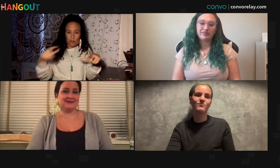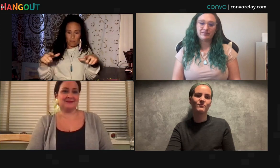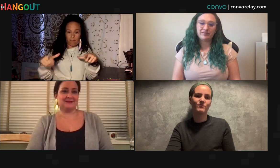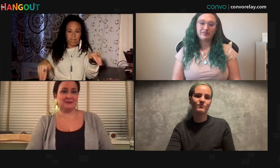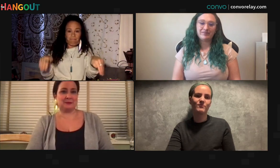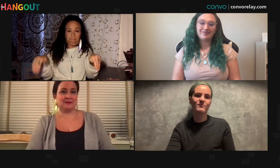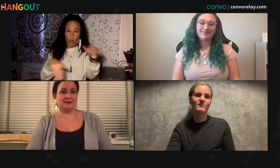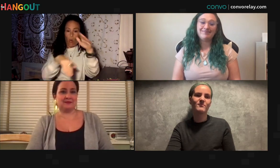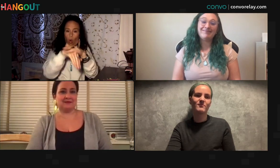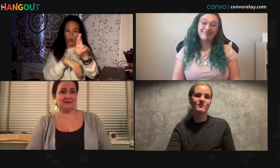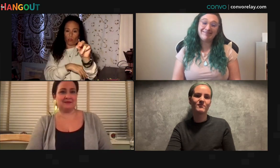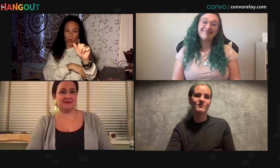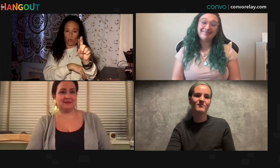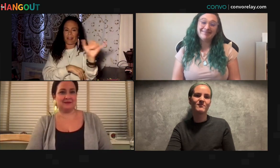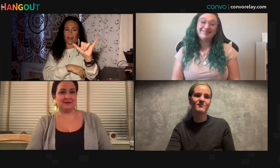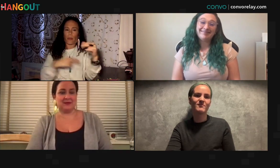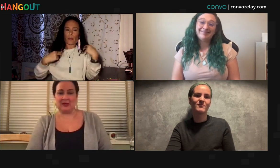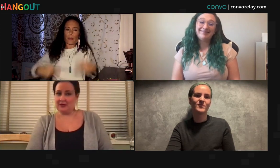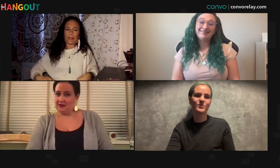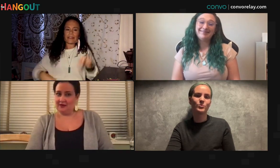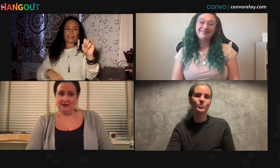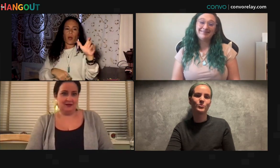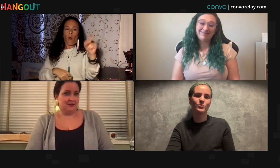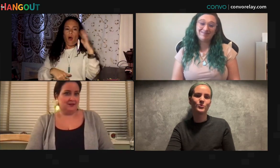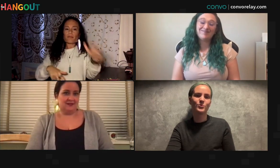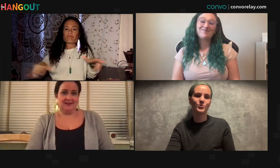We're in such a busy lifestyle and we're constantly bombarded with